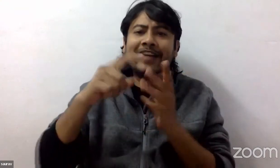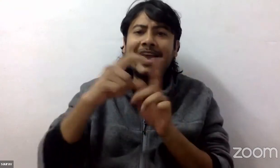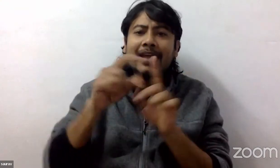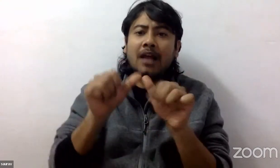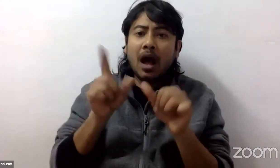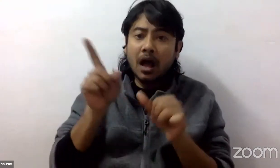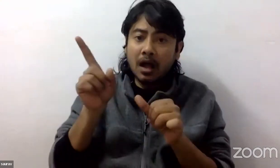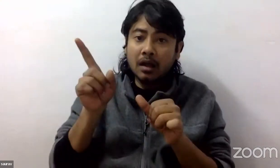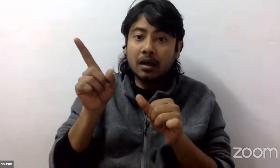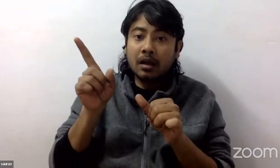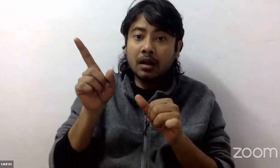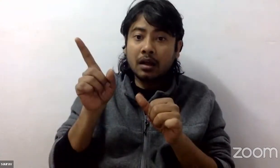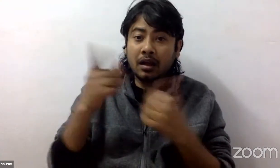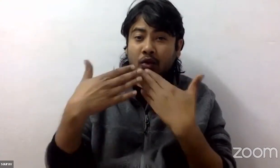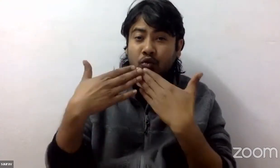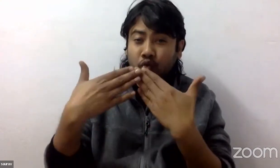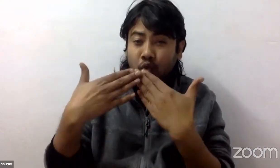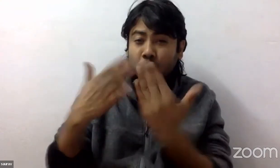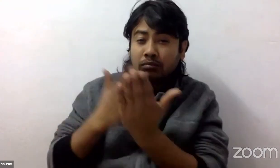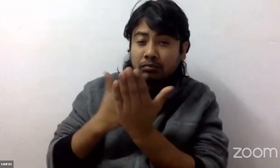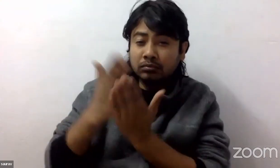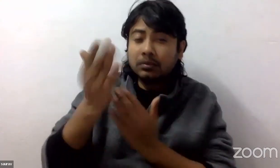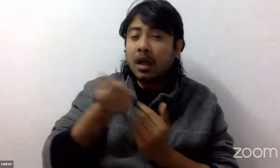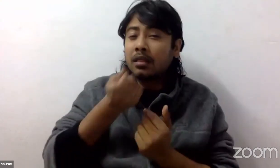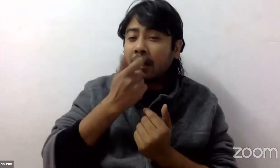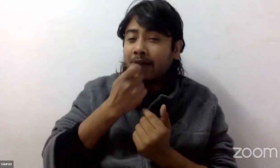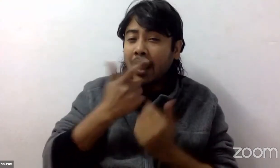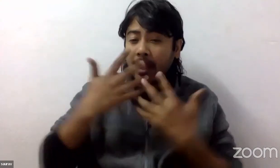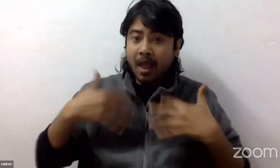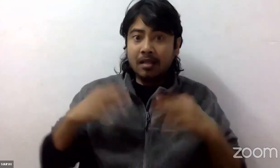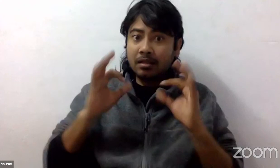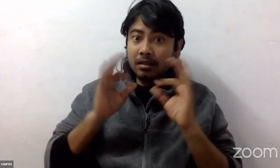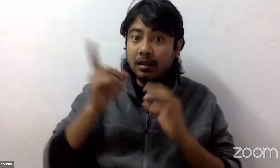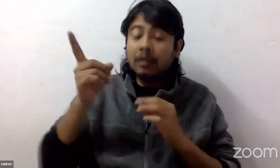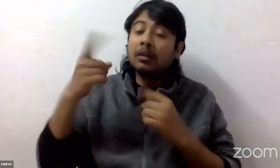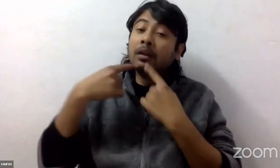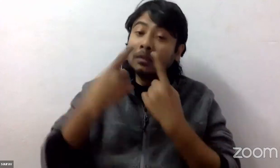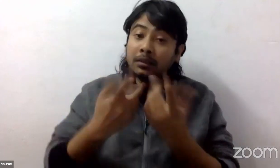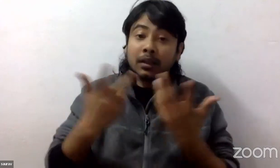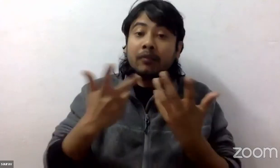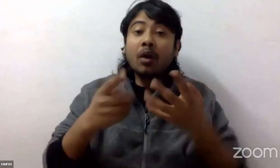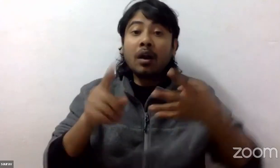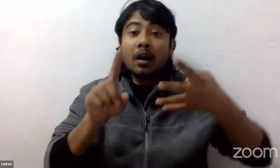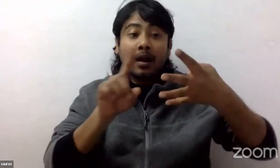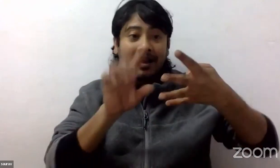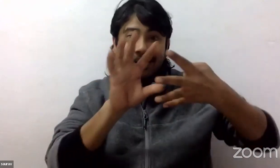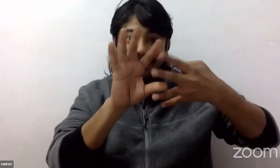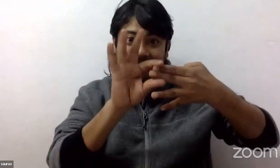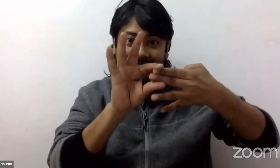observe fasting. So it is very important for all of us to observe Ekadashi fasting from all